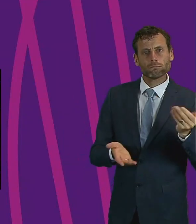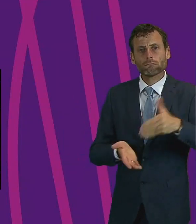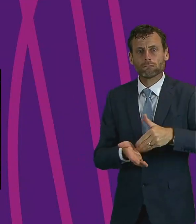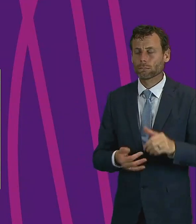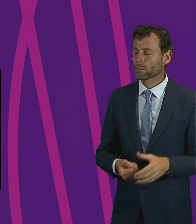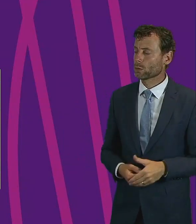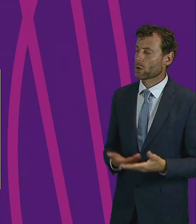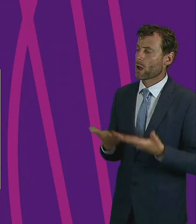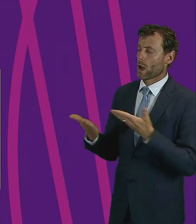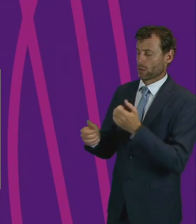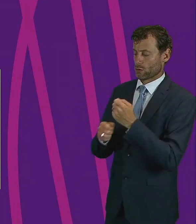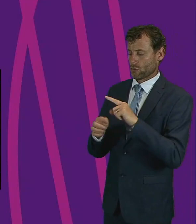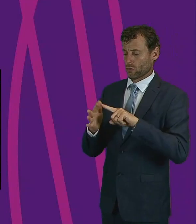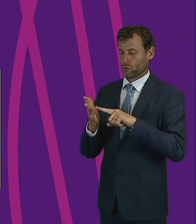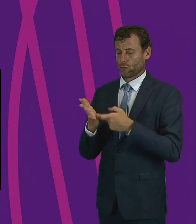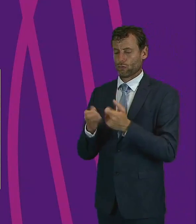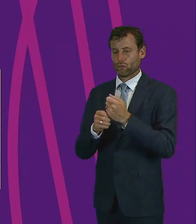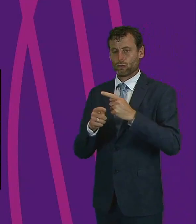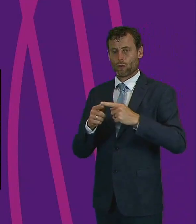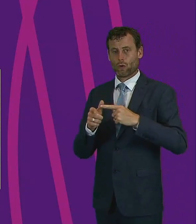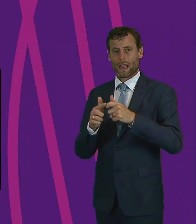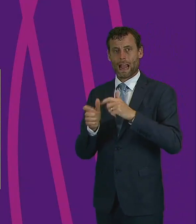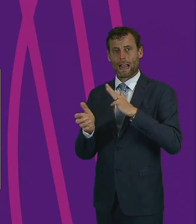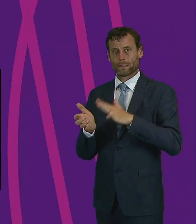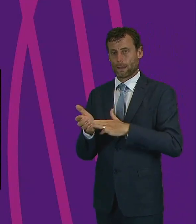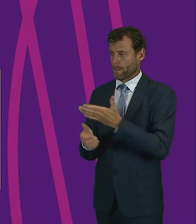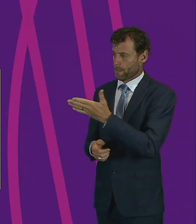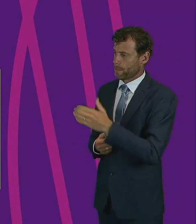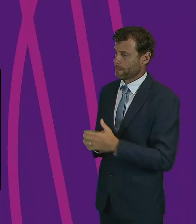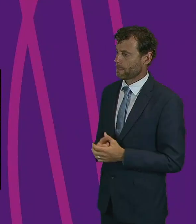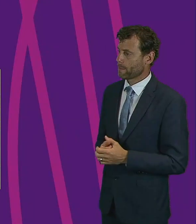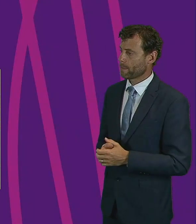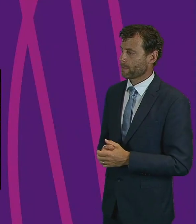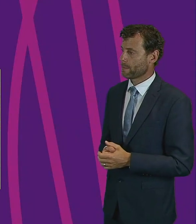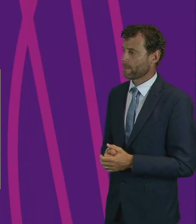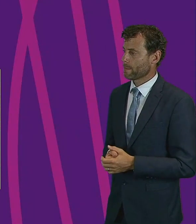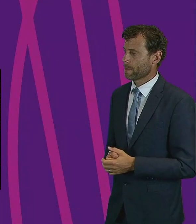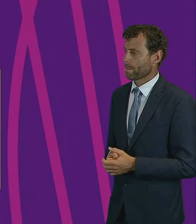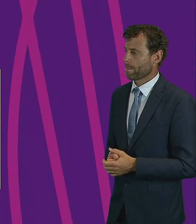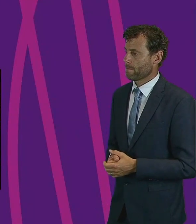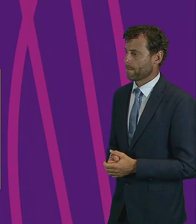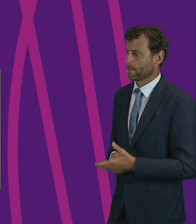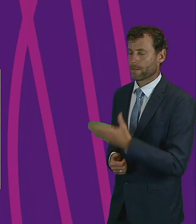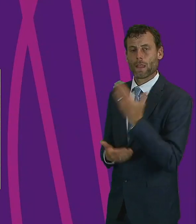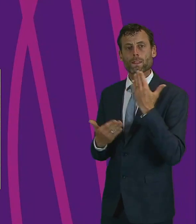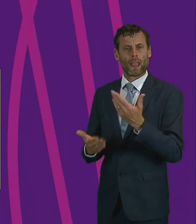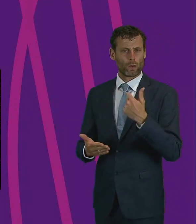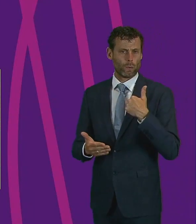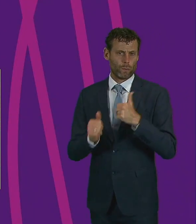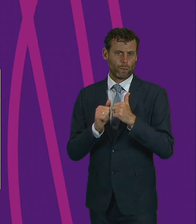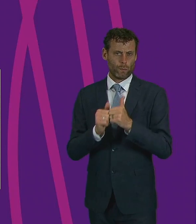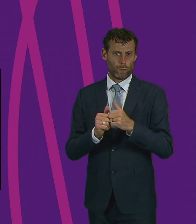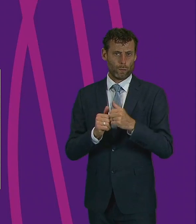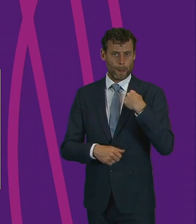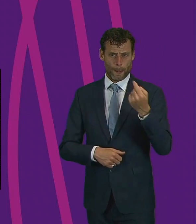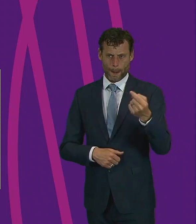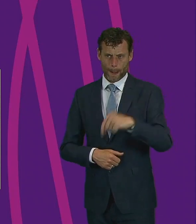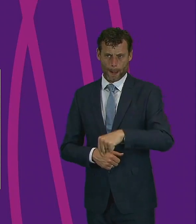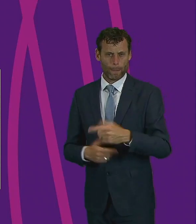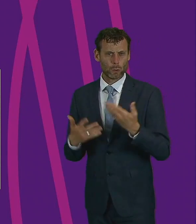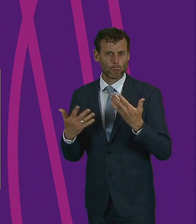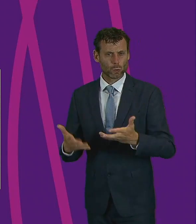George Adam to be followed by Neil Findlay? Thank you, Presiding Officer. I'm grateful to speak in this debate today as